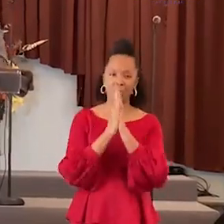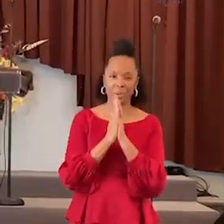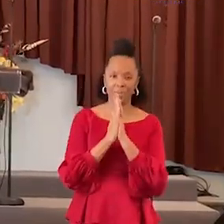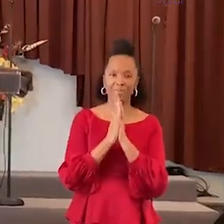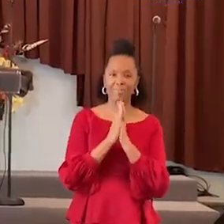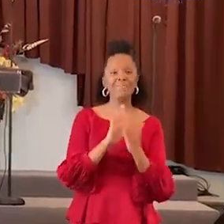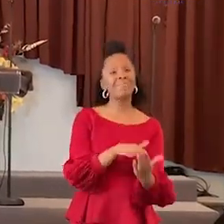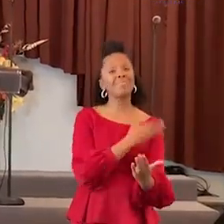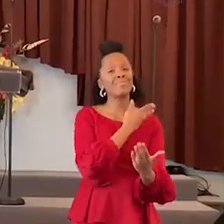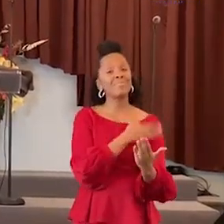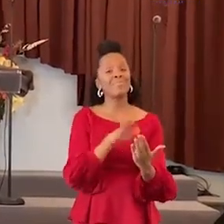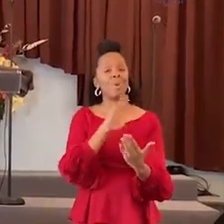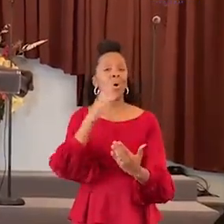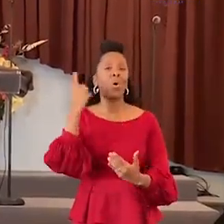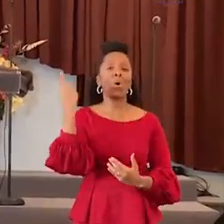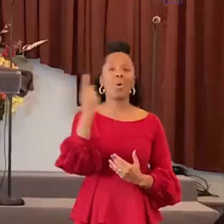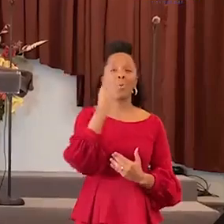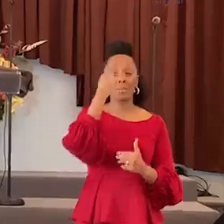Jesus.